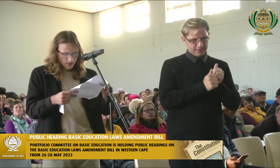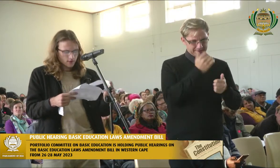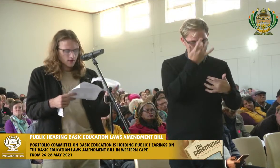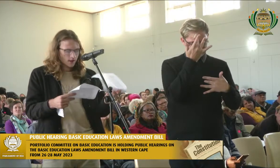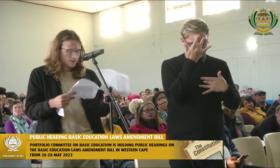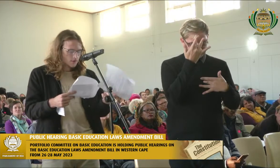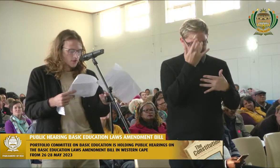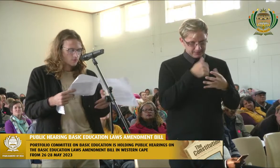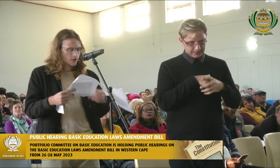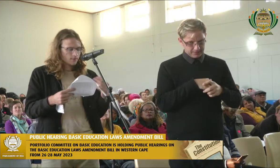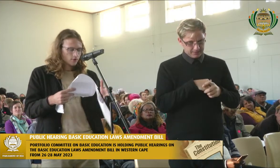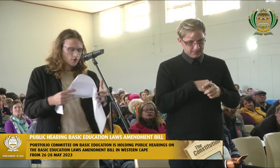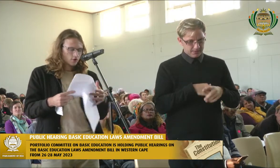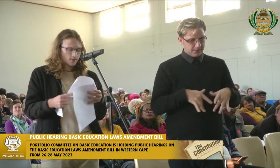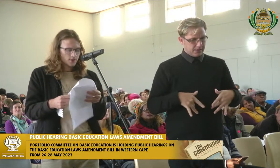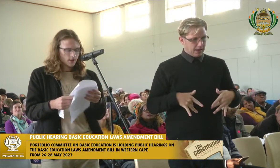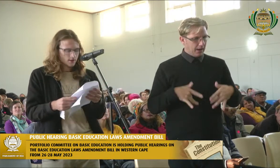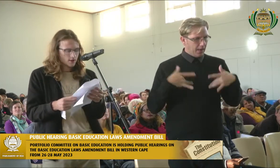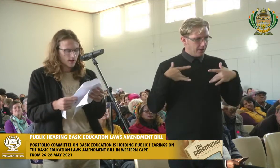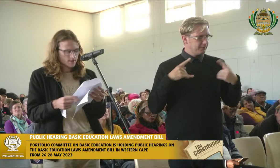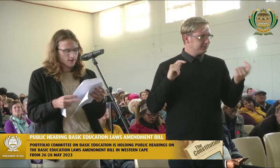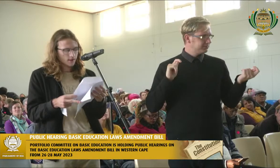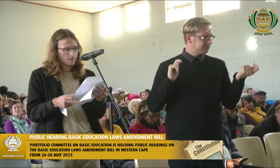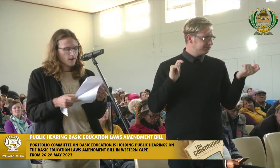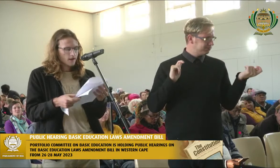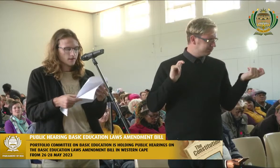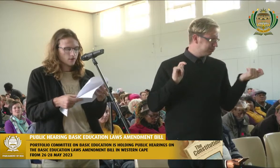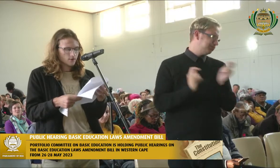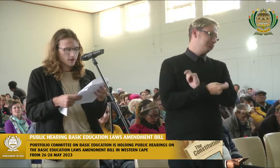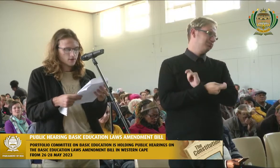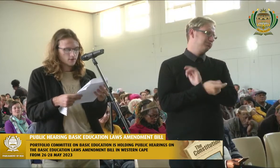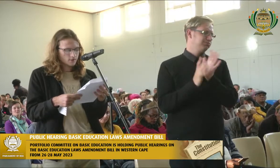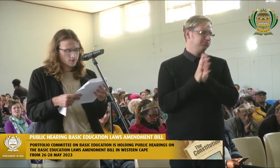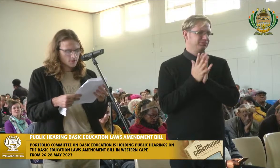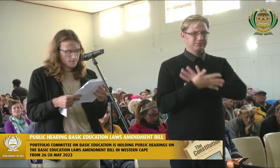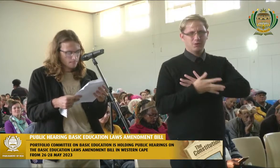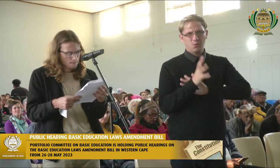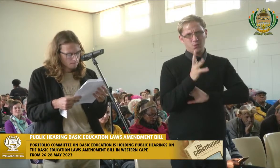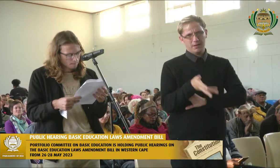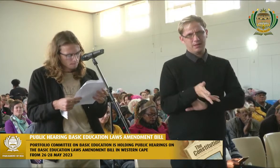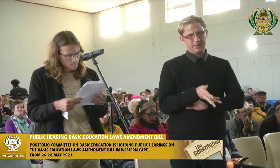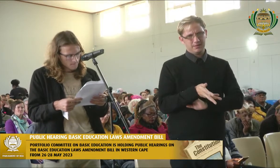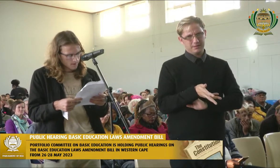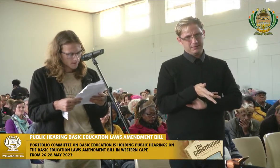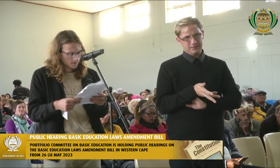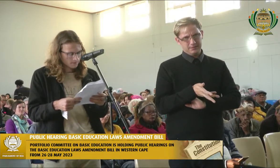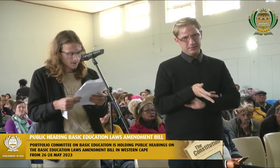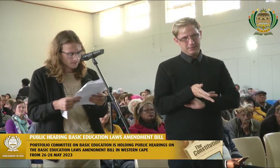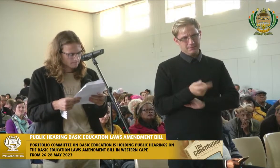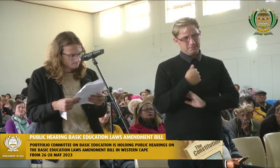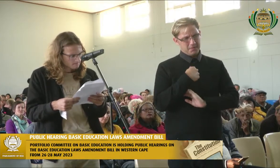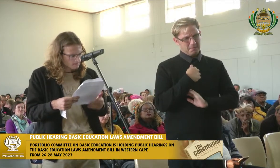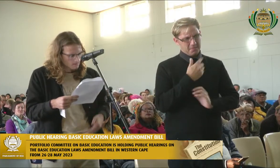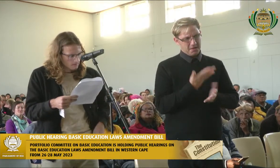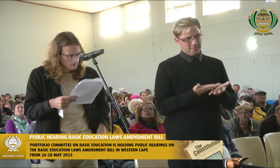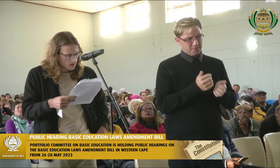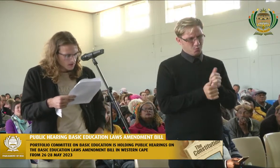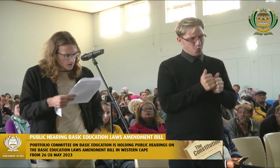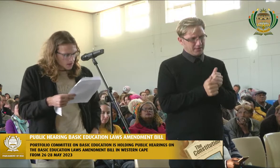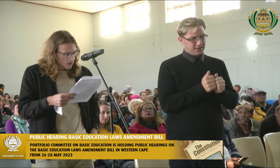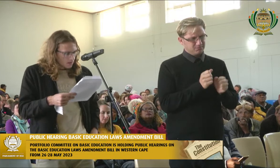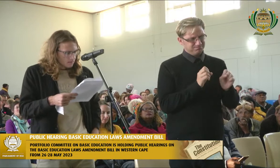to us that our lives were soon to be changed drastically and that we might lose our little brother.